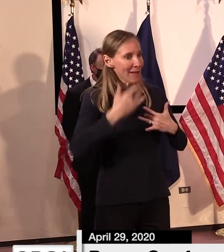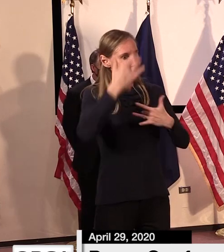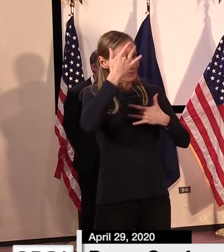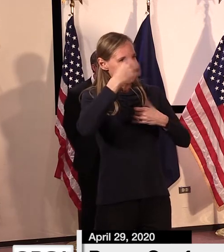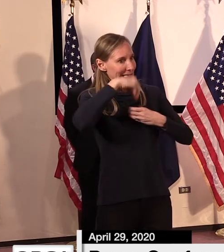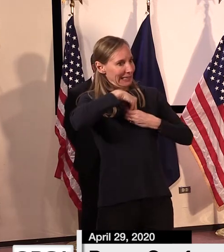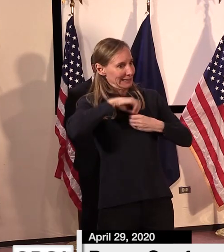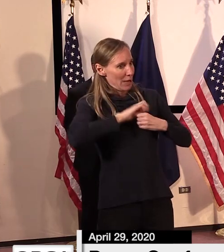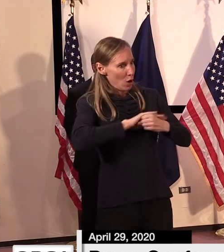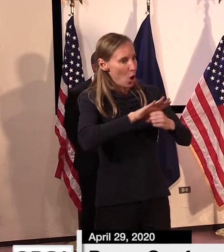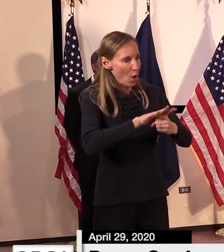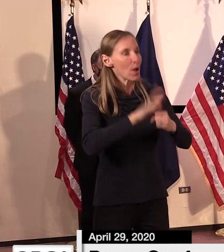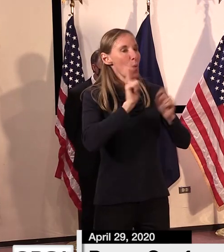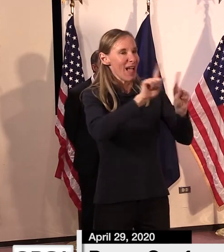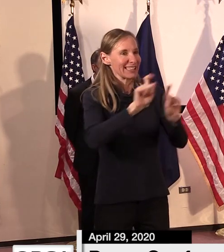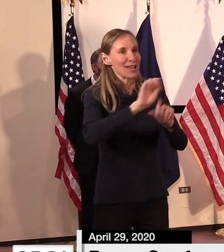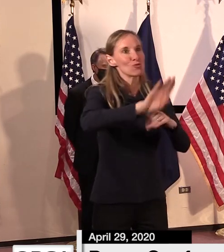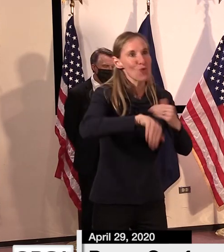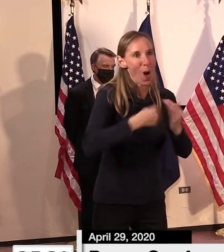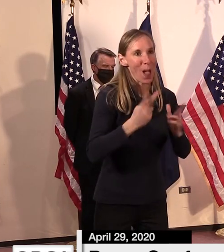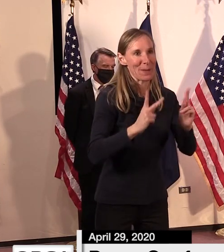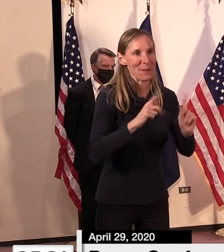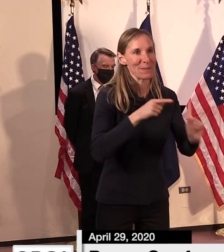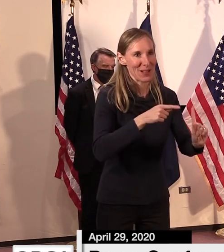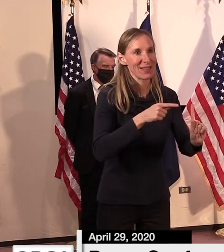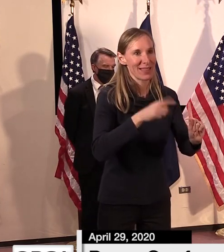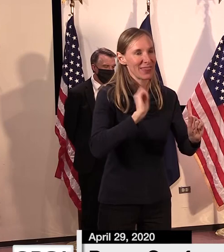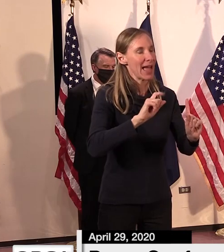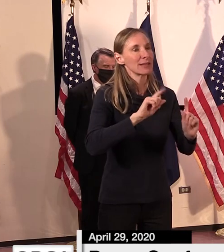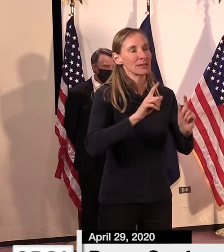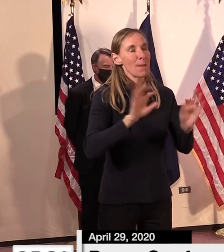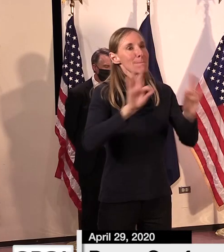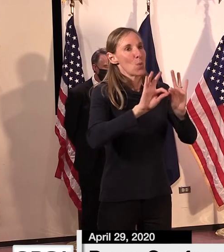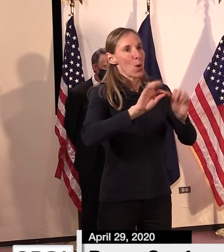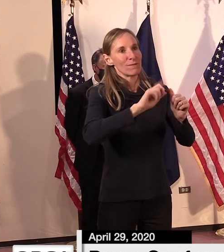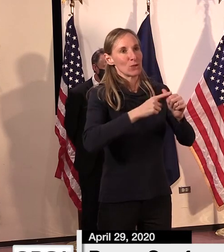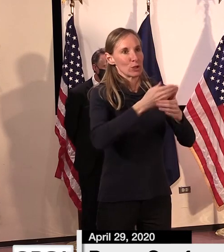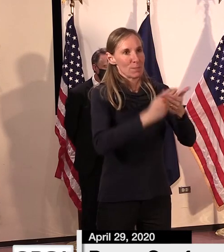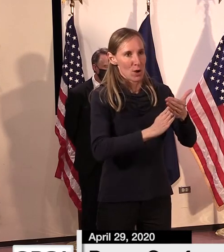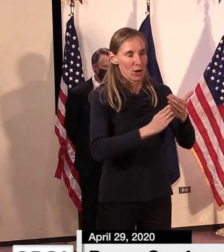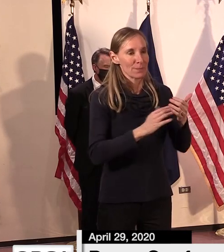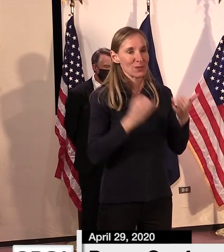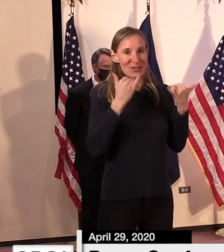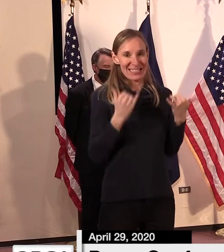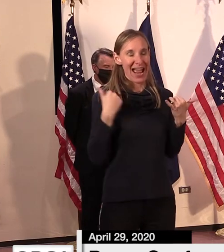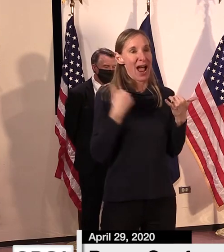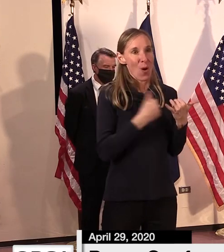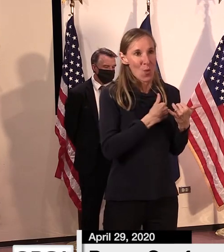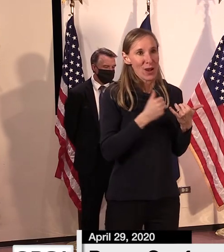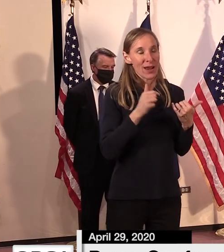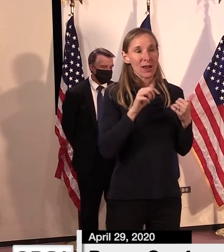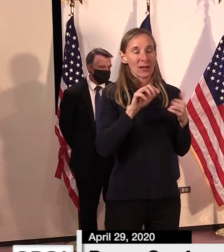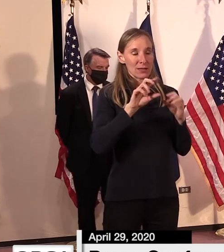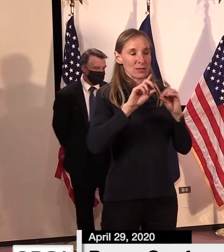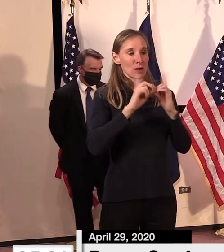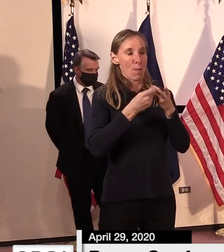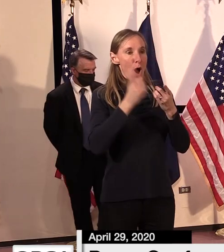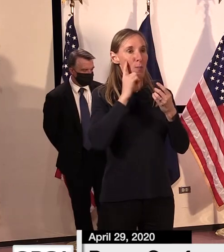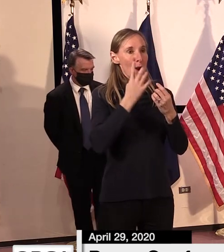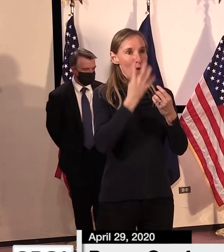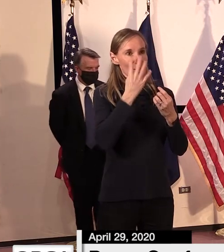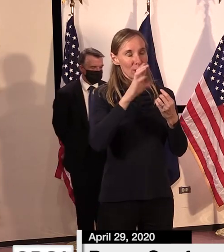of our enhanced testing in this first phase of expanded testing, we will test all correction staff over the next 2 weeks.